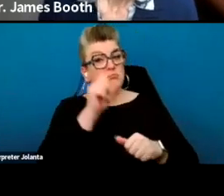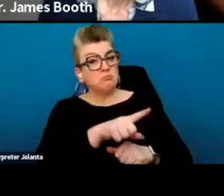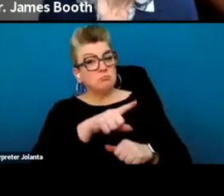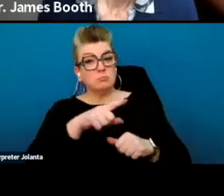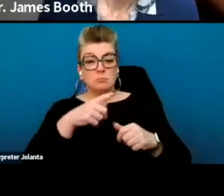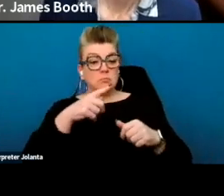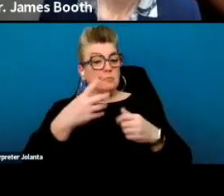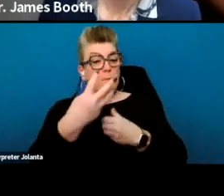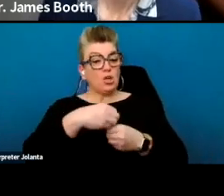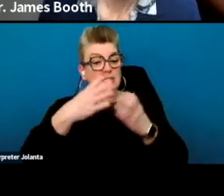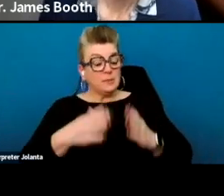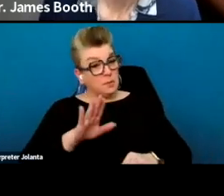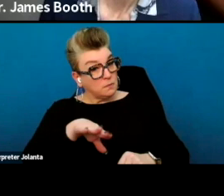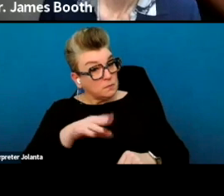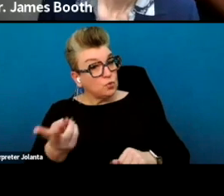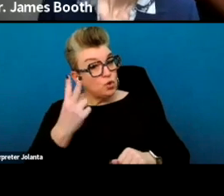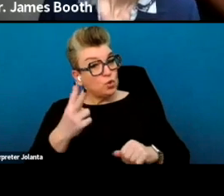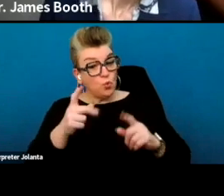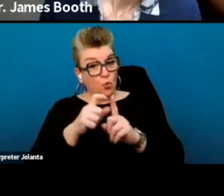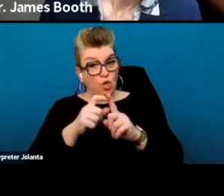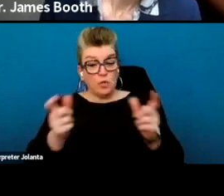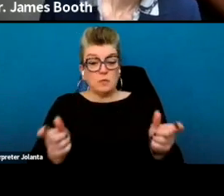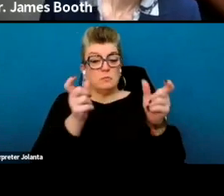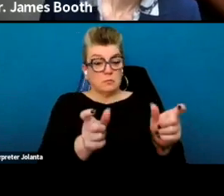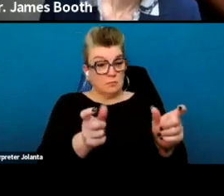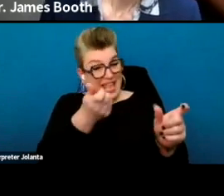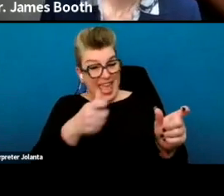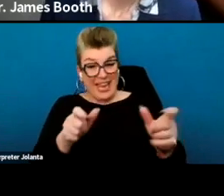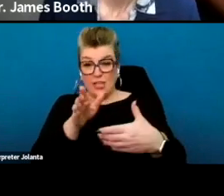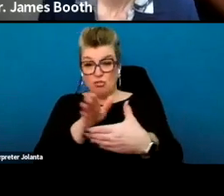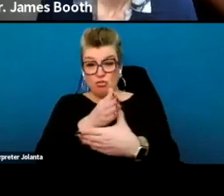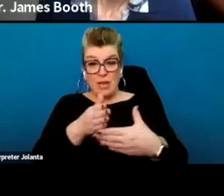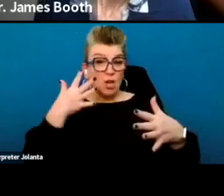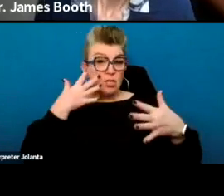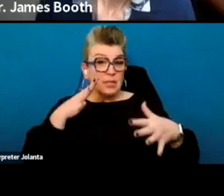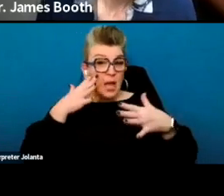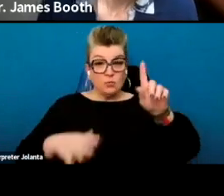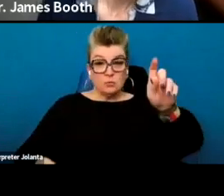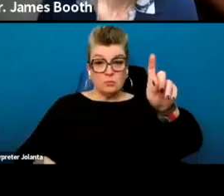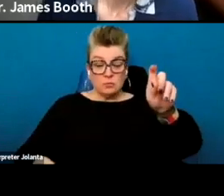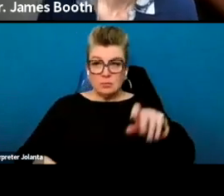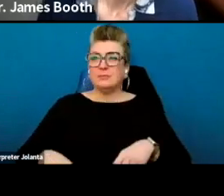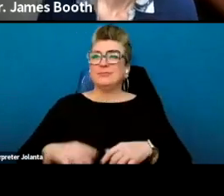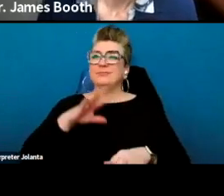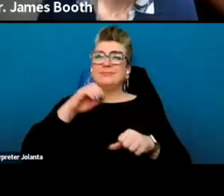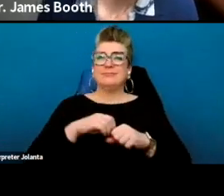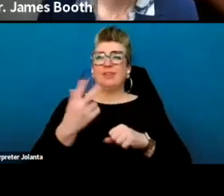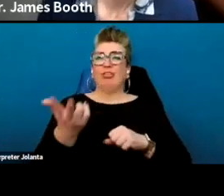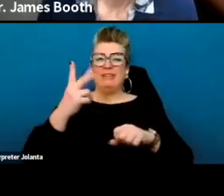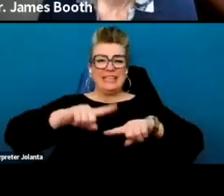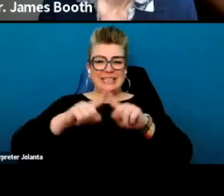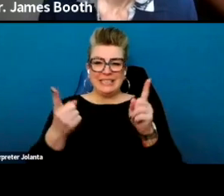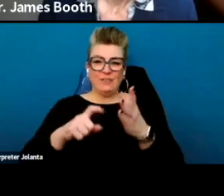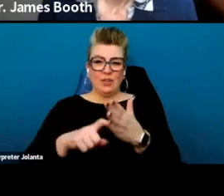have any of the same sounds? This involved three different conditions: a rhyme condition, an